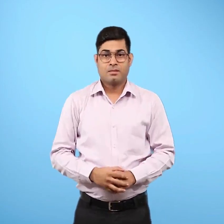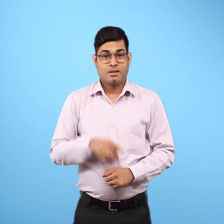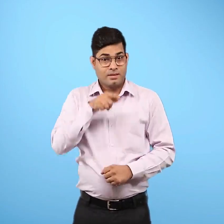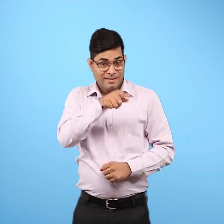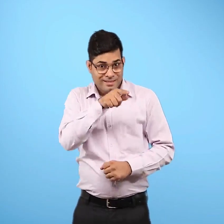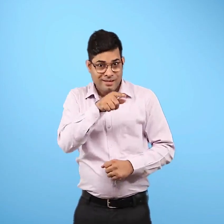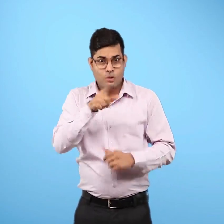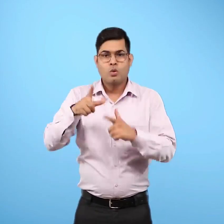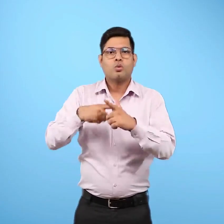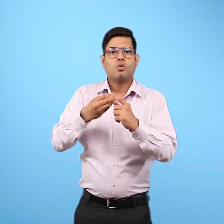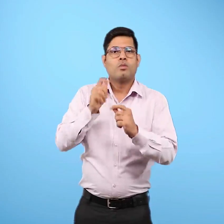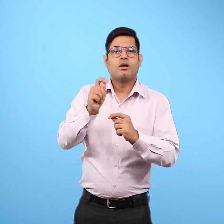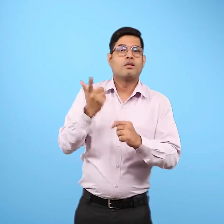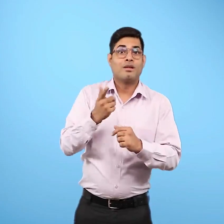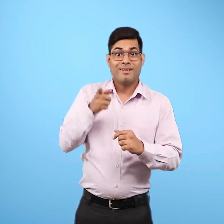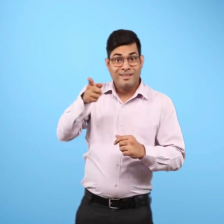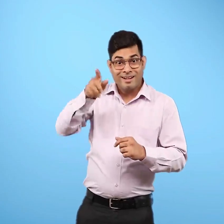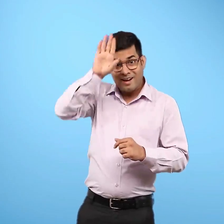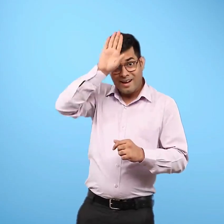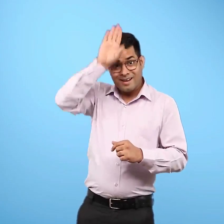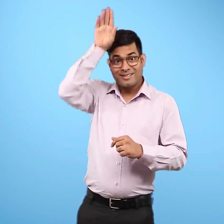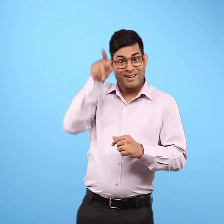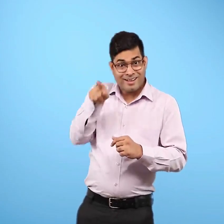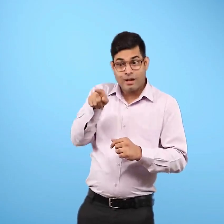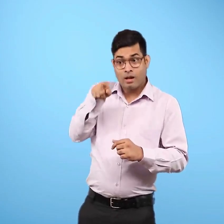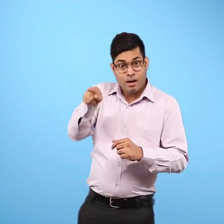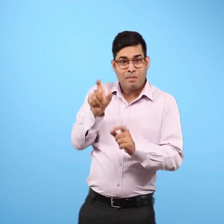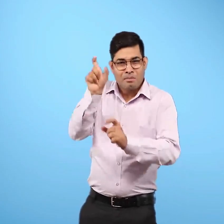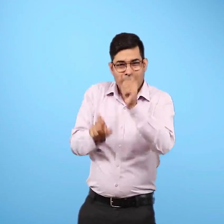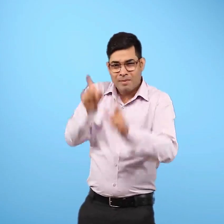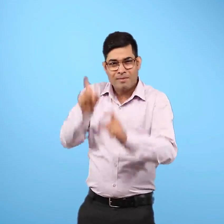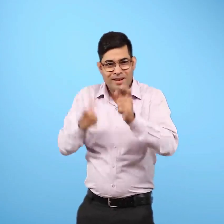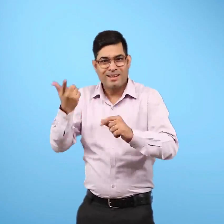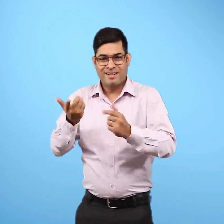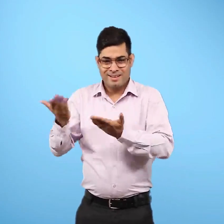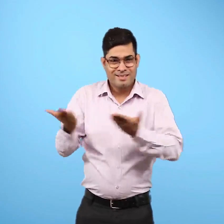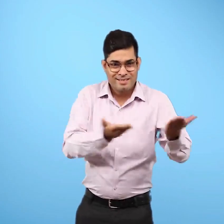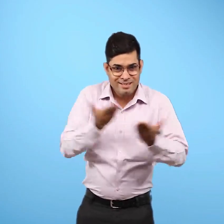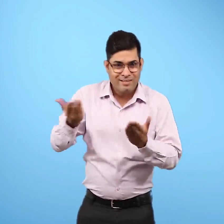His job is to find out the salary of all the people who work for the king.